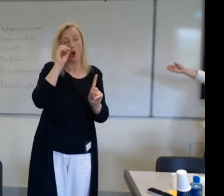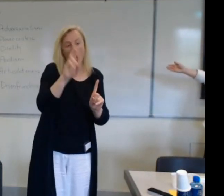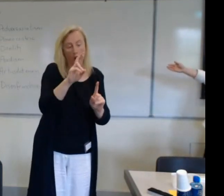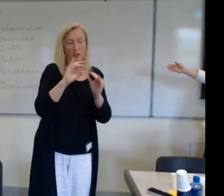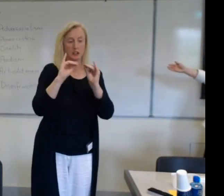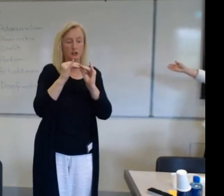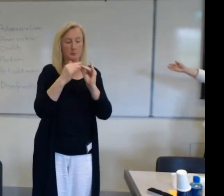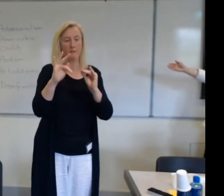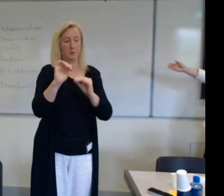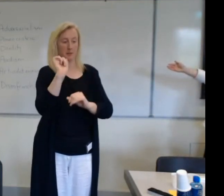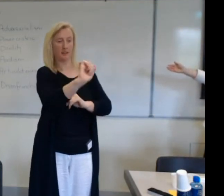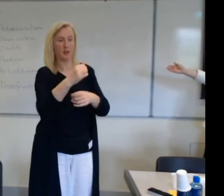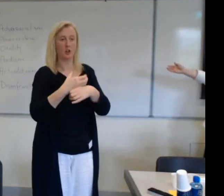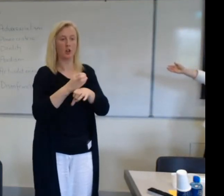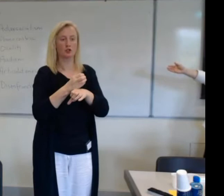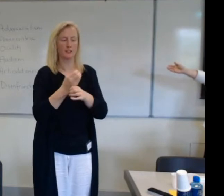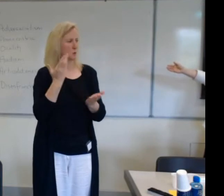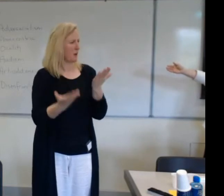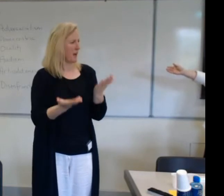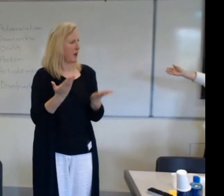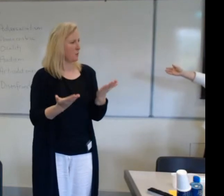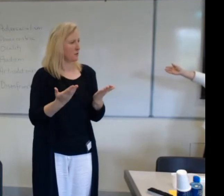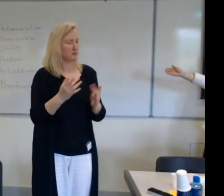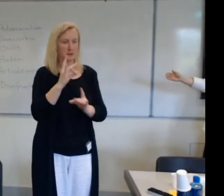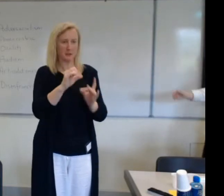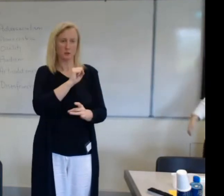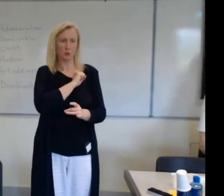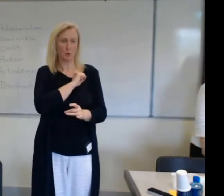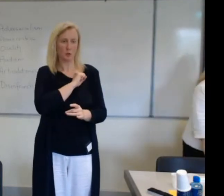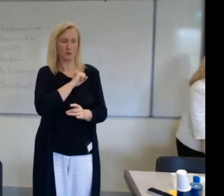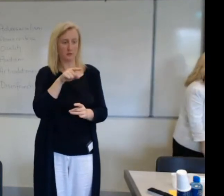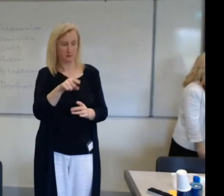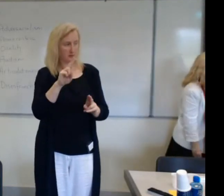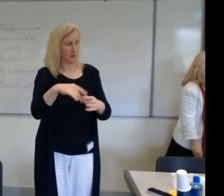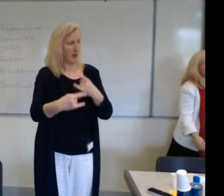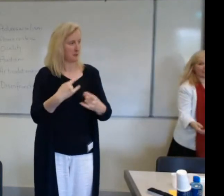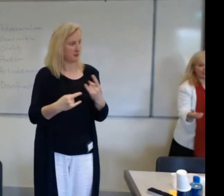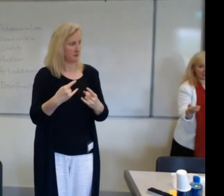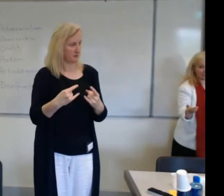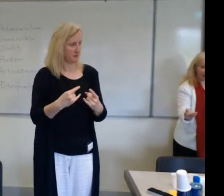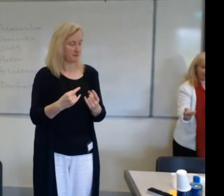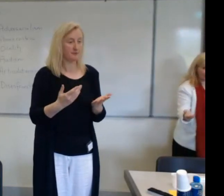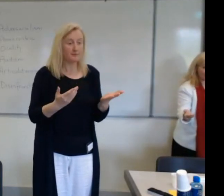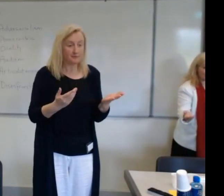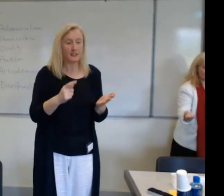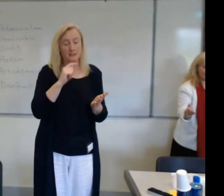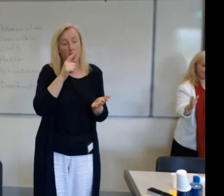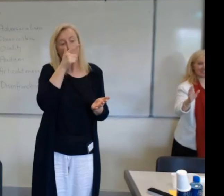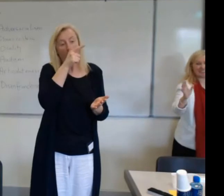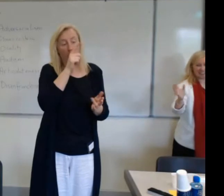country. Yeah? How are you going to do that? How are you going to make sure then that that unfolds? Fortunately, they're very far and few between, right? But